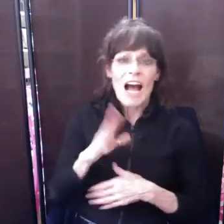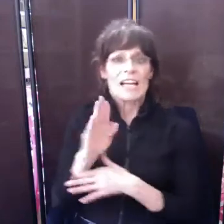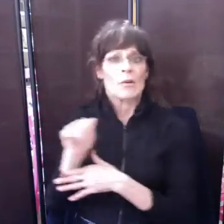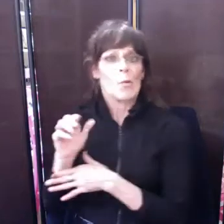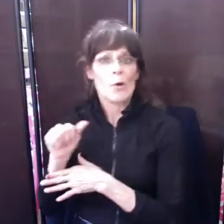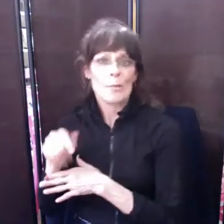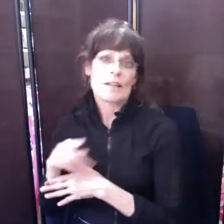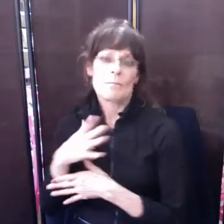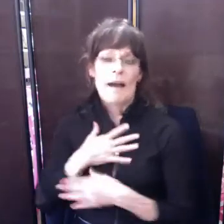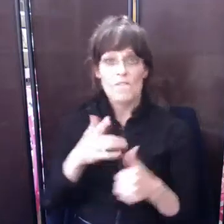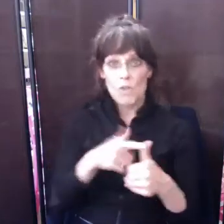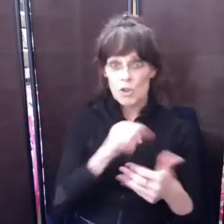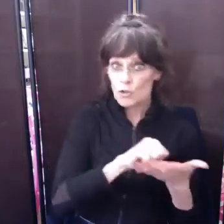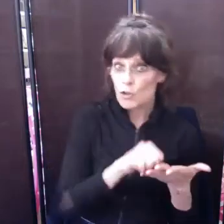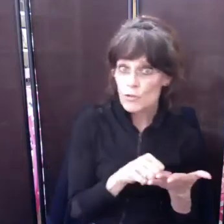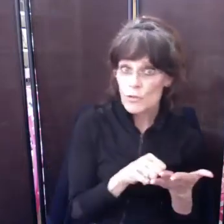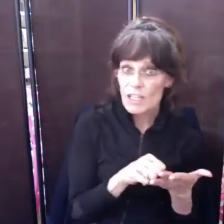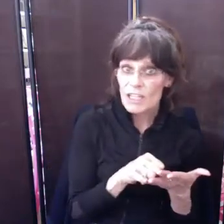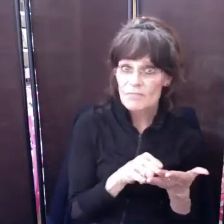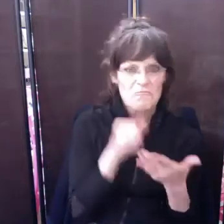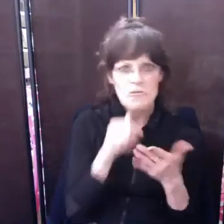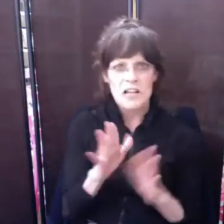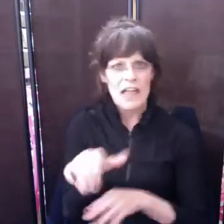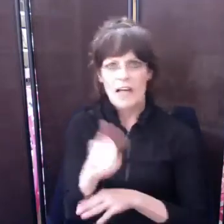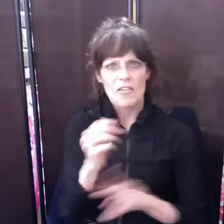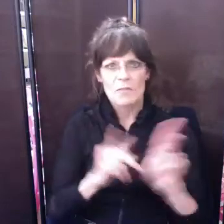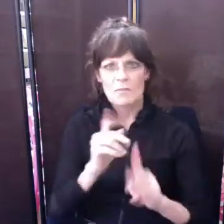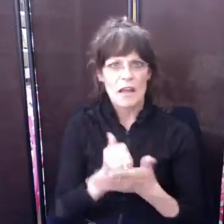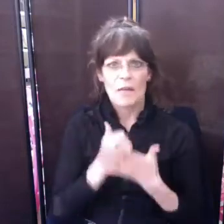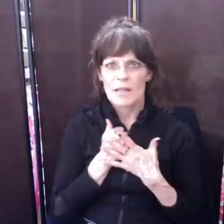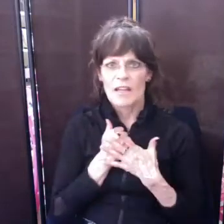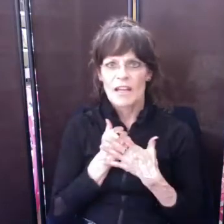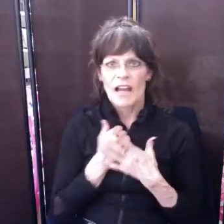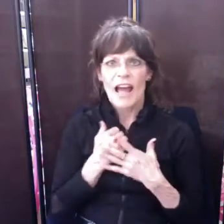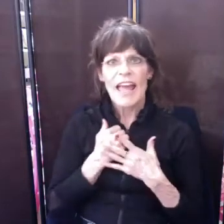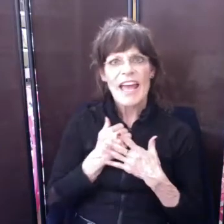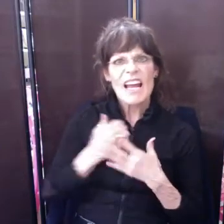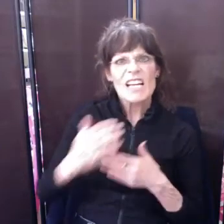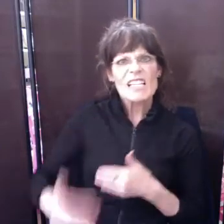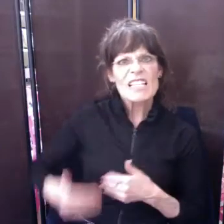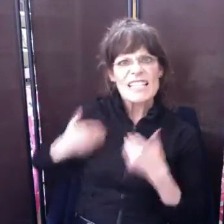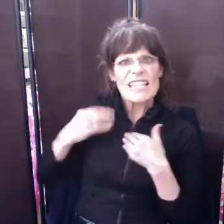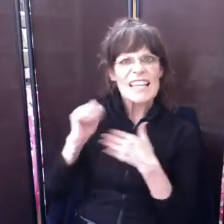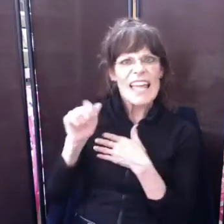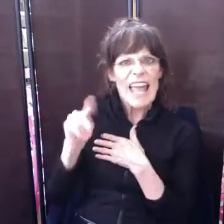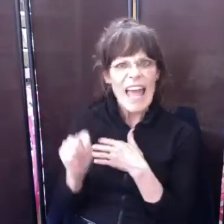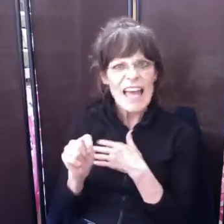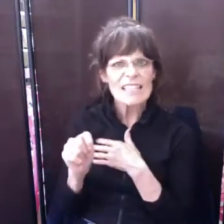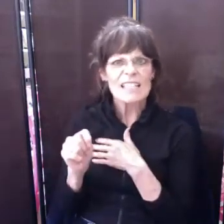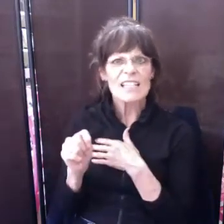first surgery, I wouldn't let anybody help me. I had a cast up to my knee, put together a 6-foot-tall bookcase from IKEA